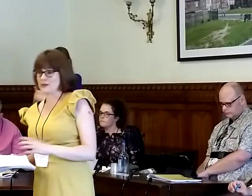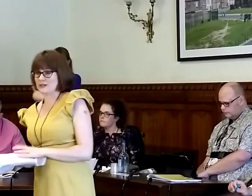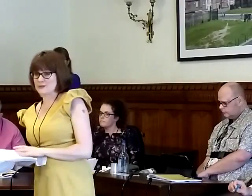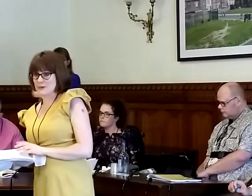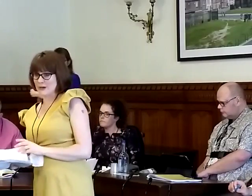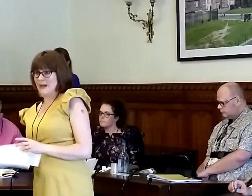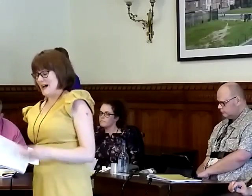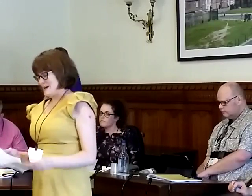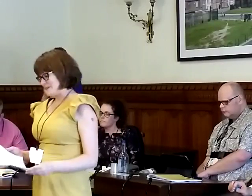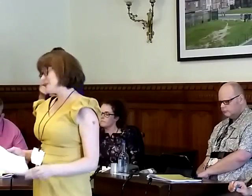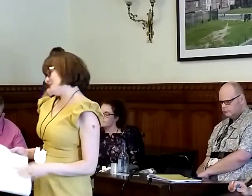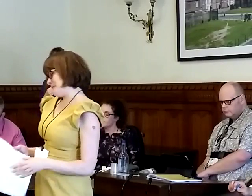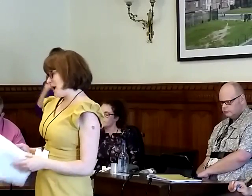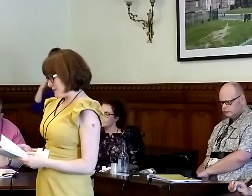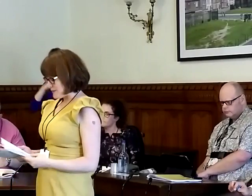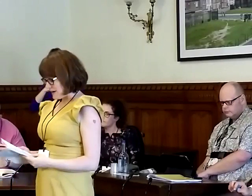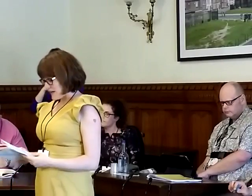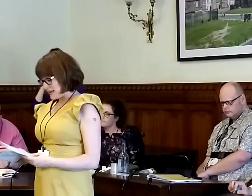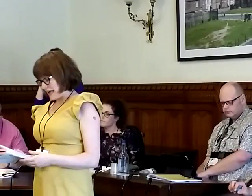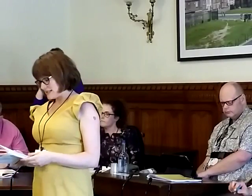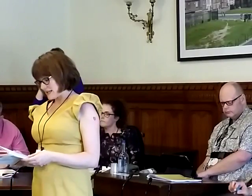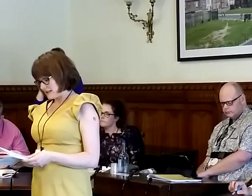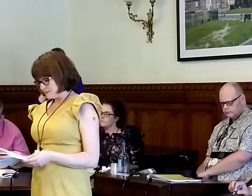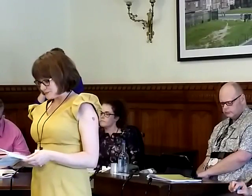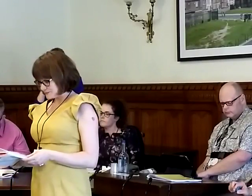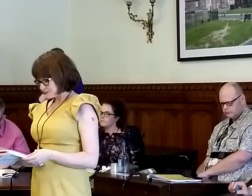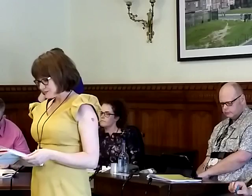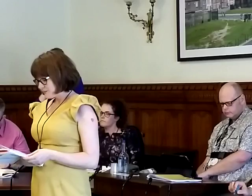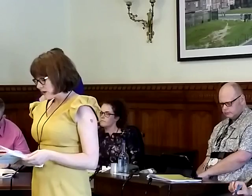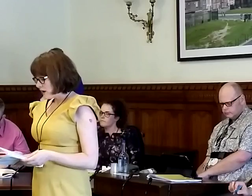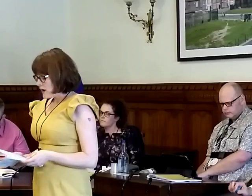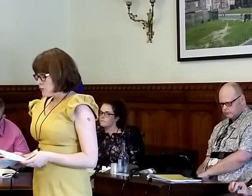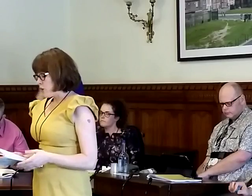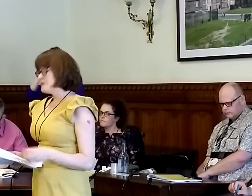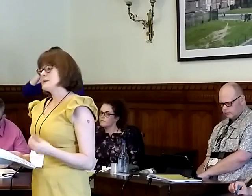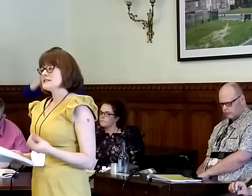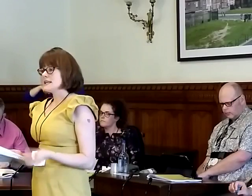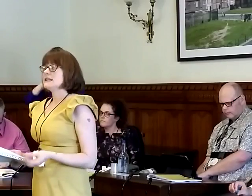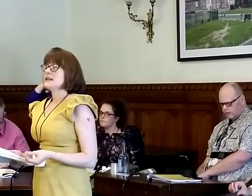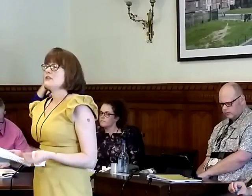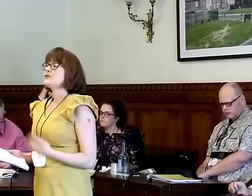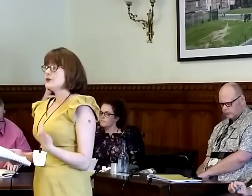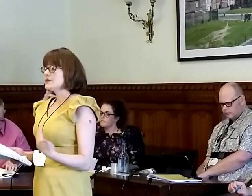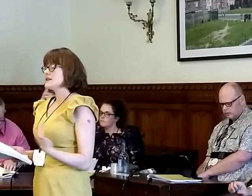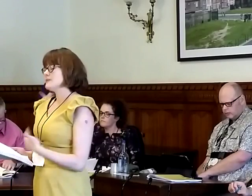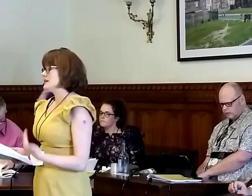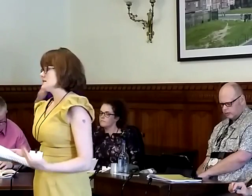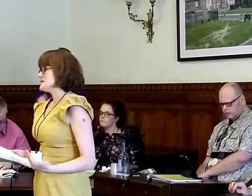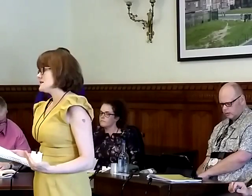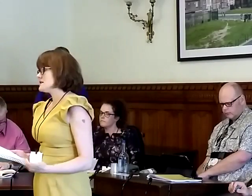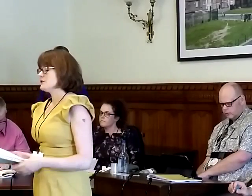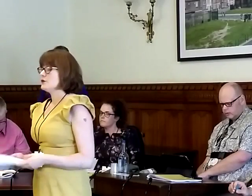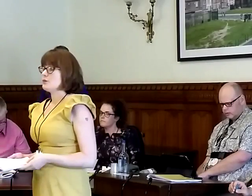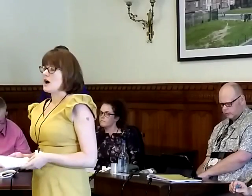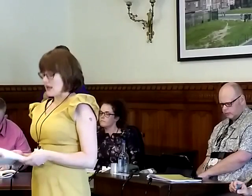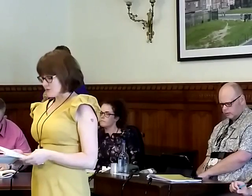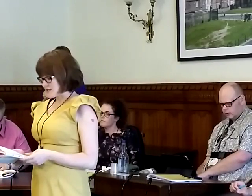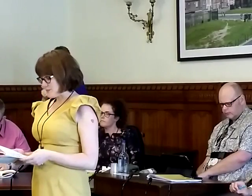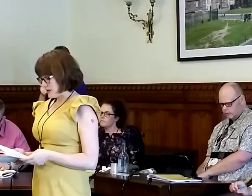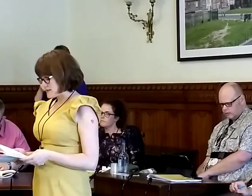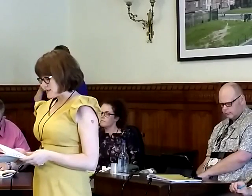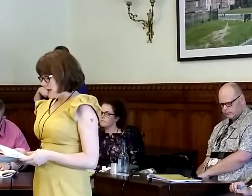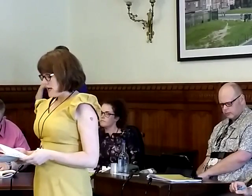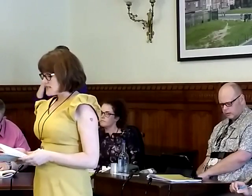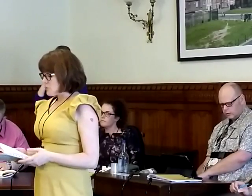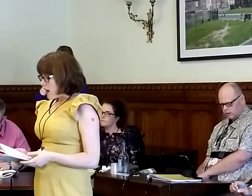Scott Moncrieff who are going to talk just a bit about that later. What we've been seeing then through the experiences of the former